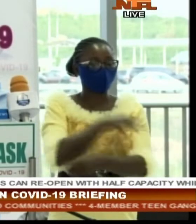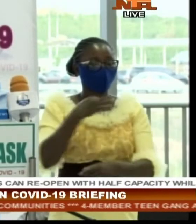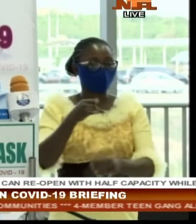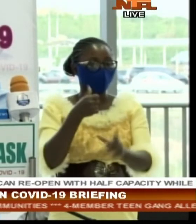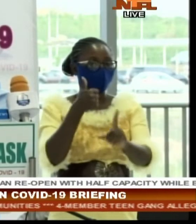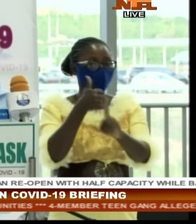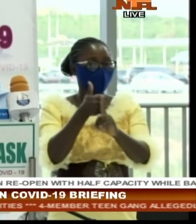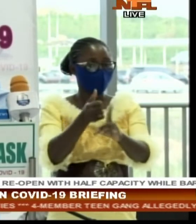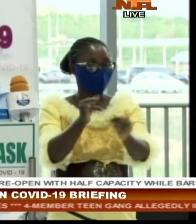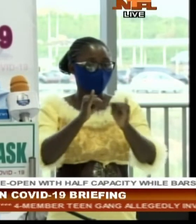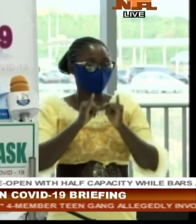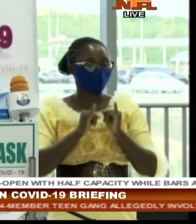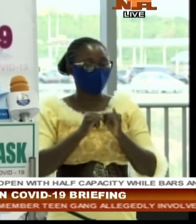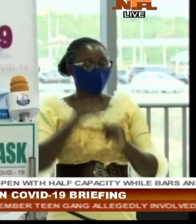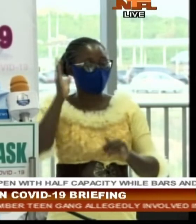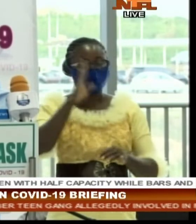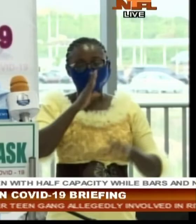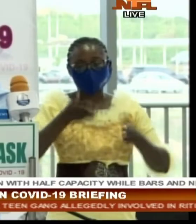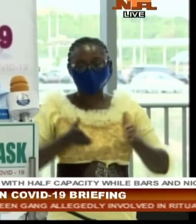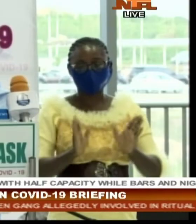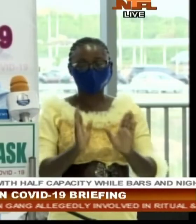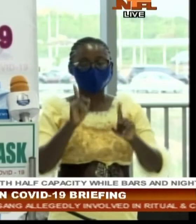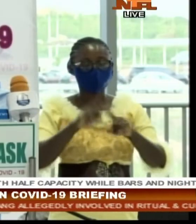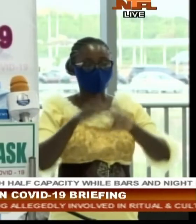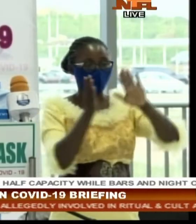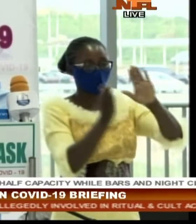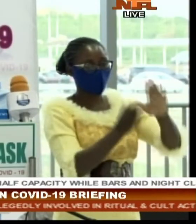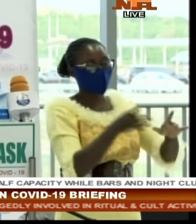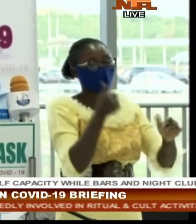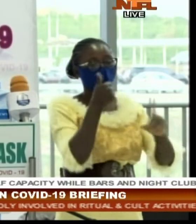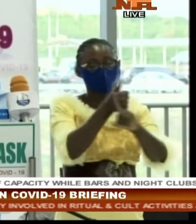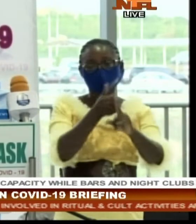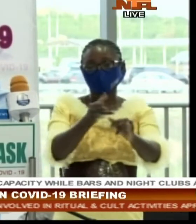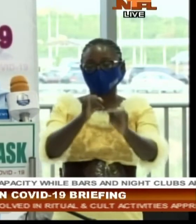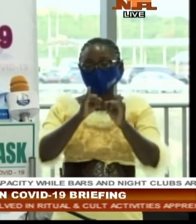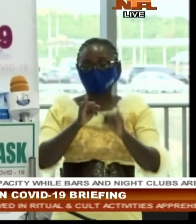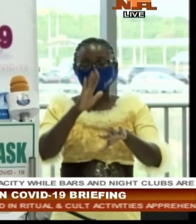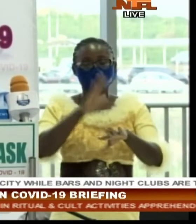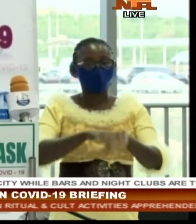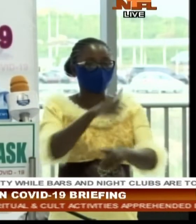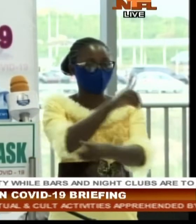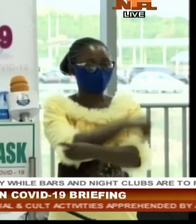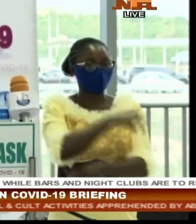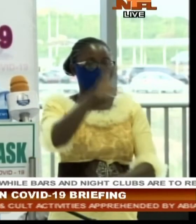self-isolation quarantine will be allowed to exit from self-isolation on day 8.